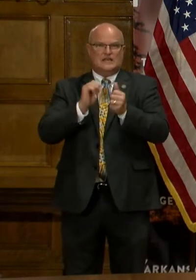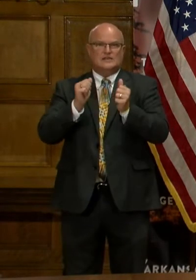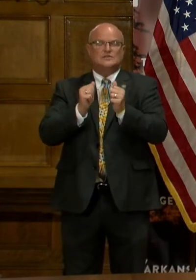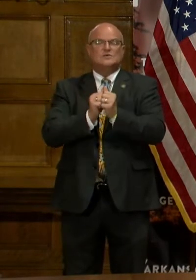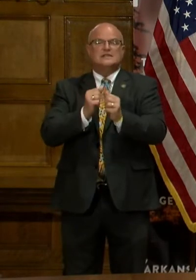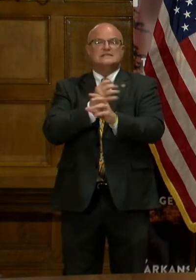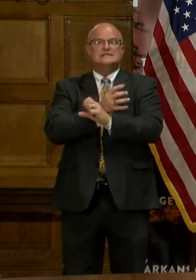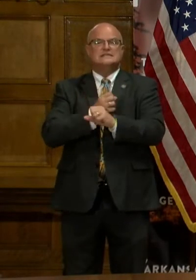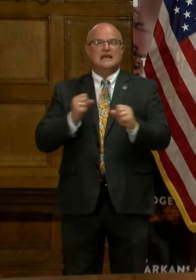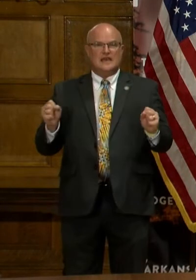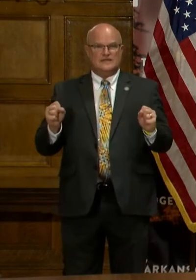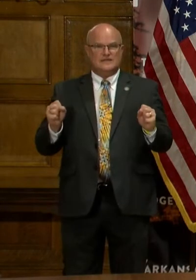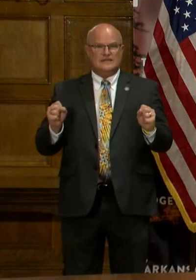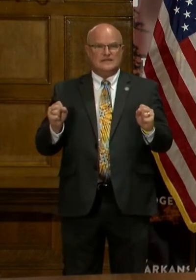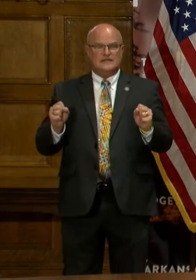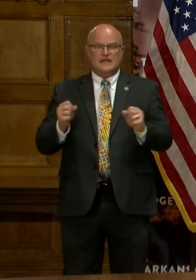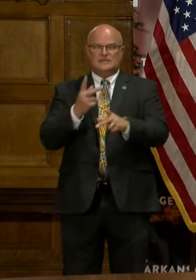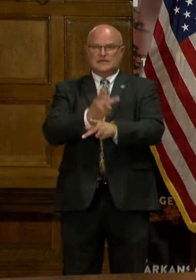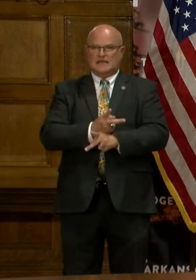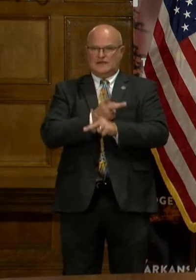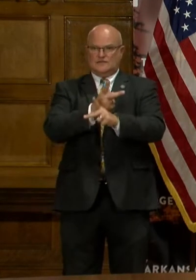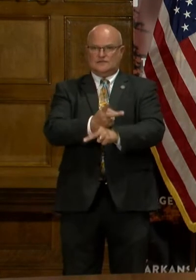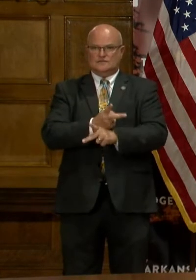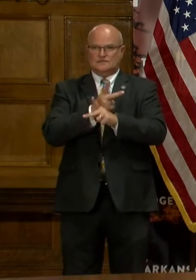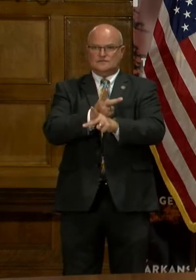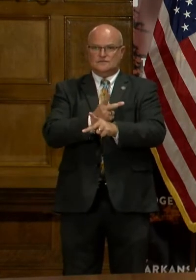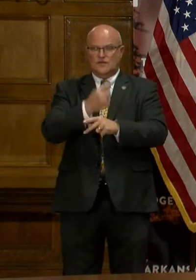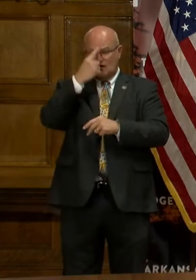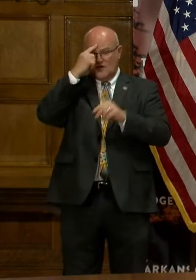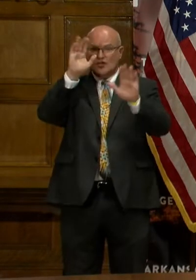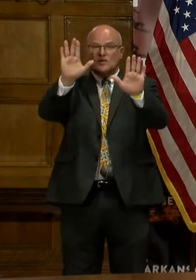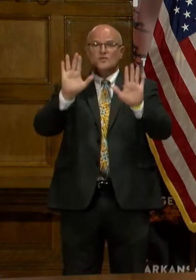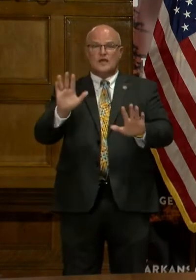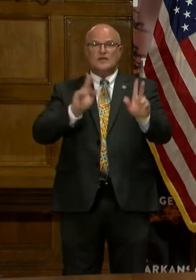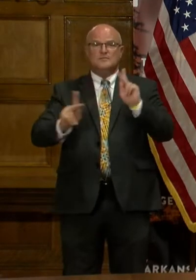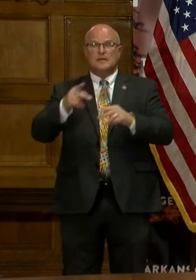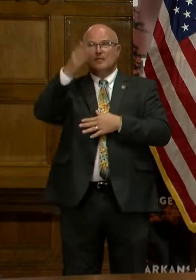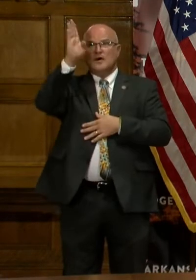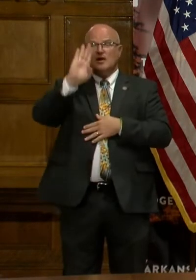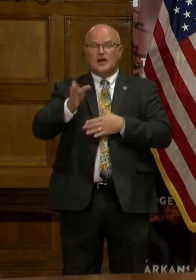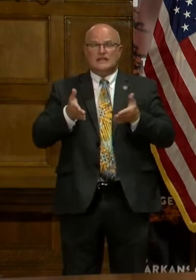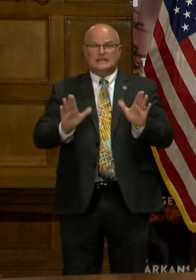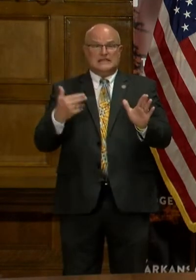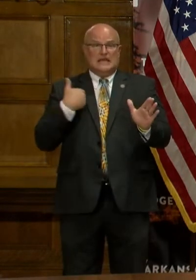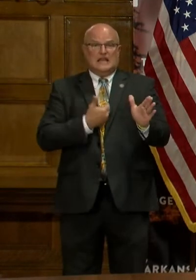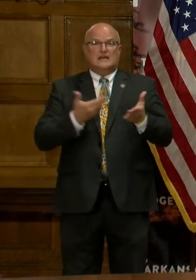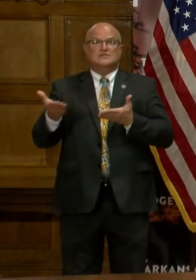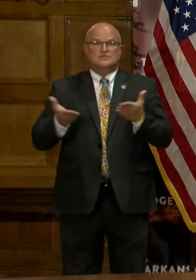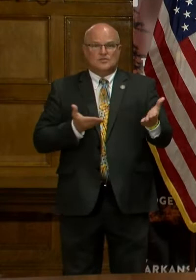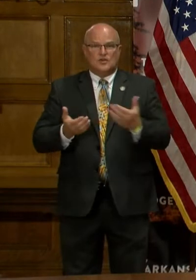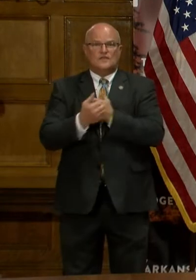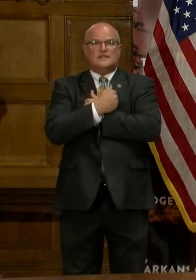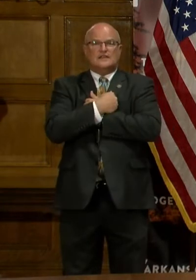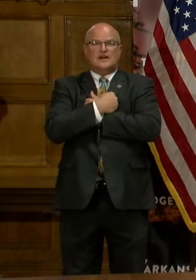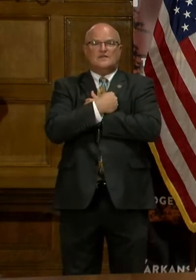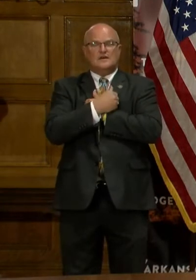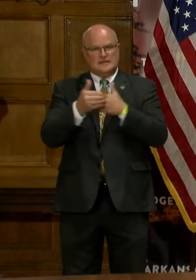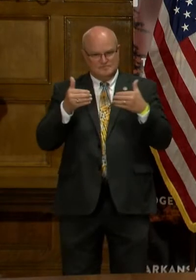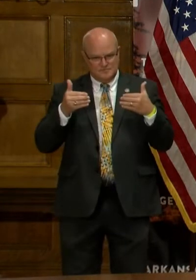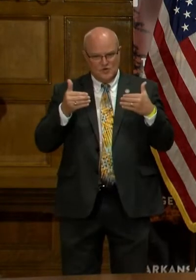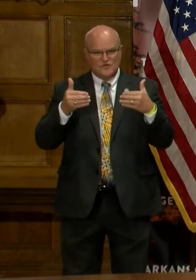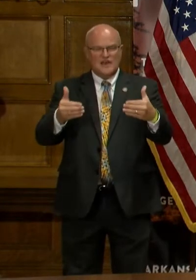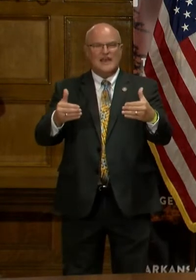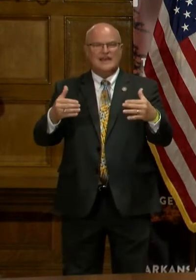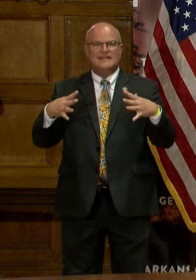great safety and great precaution for the great people that God has allowed us to serve and to love. Let's move ahead during this